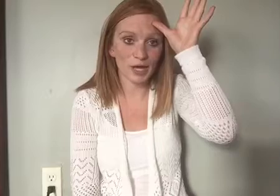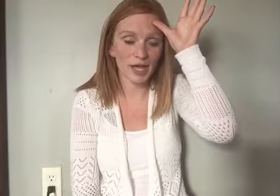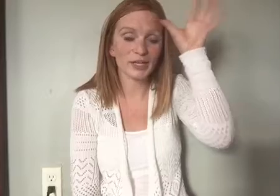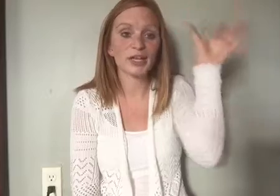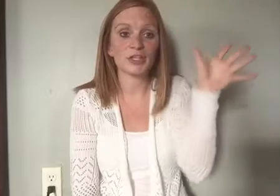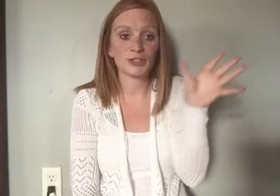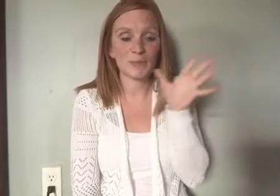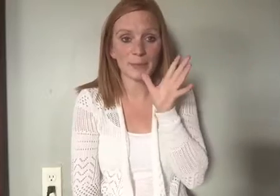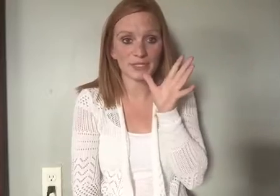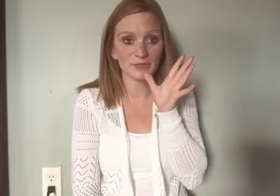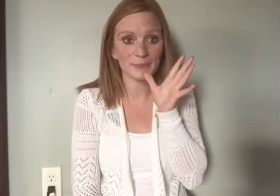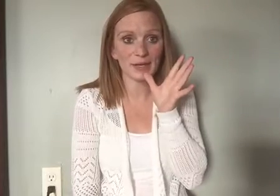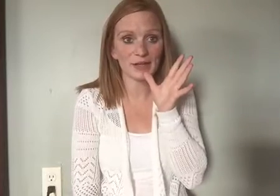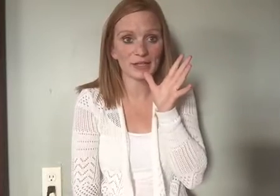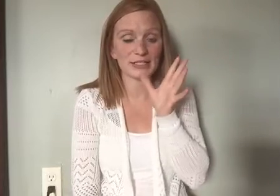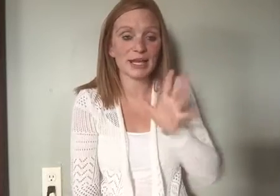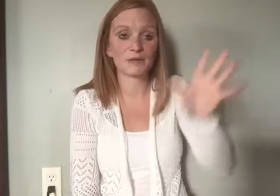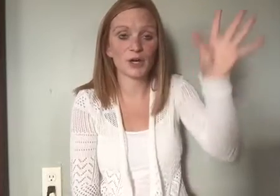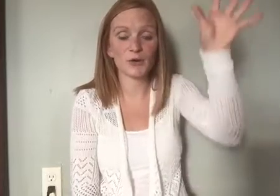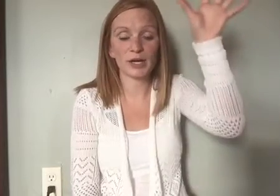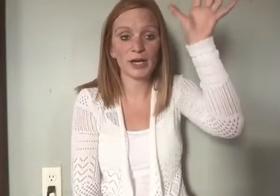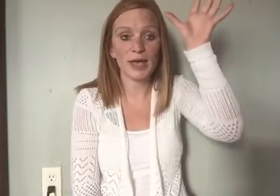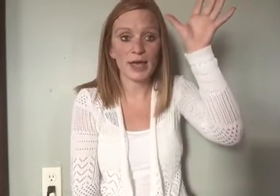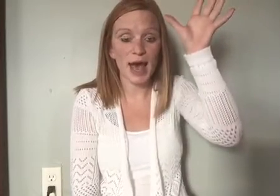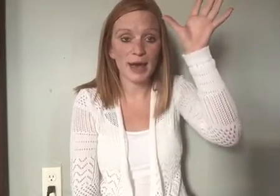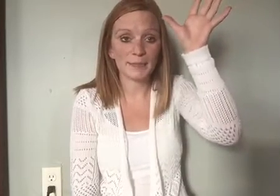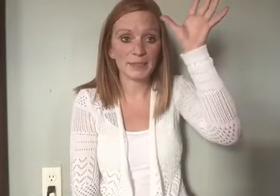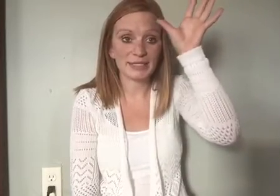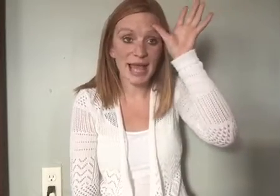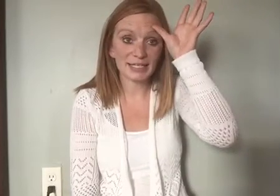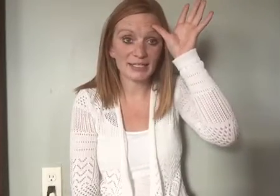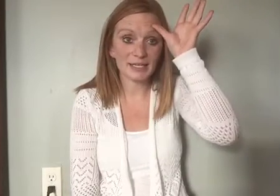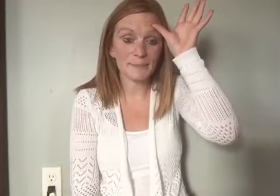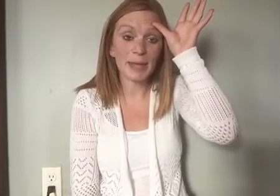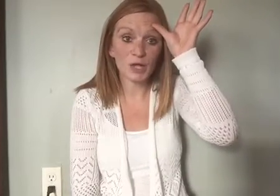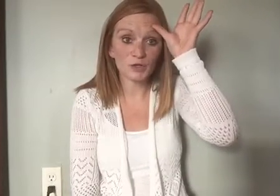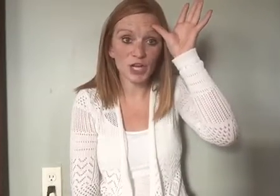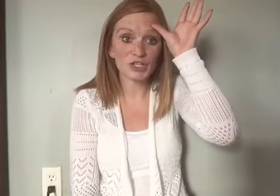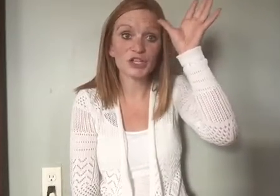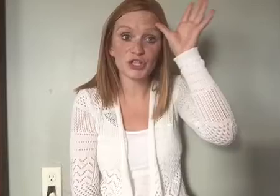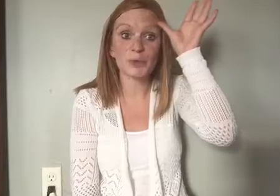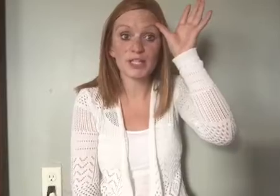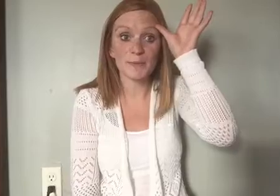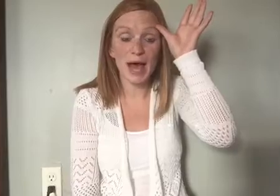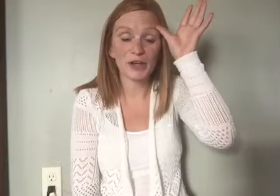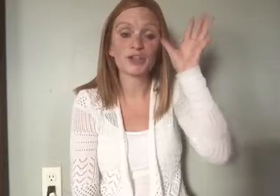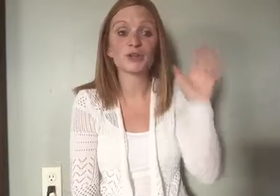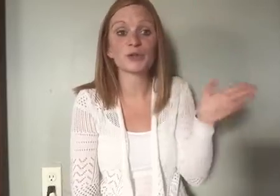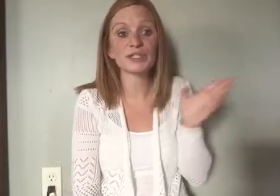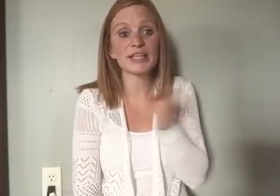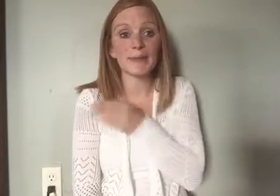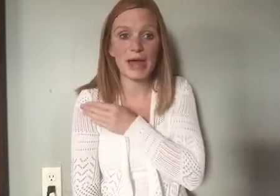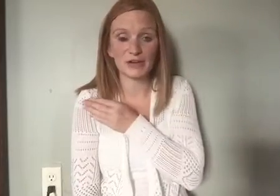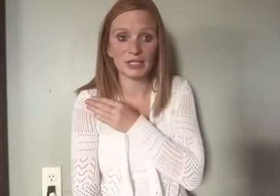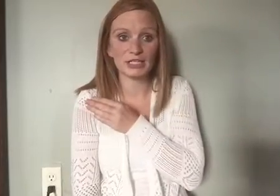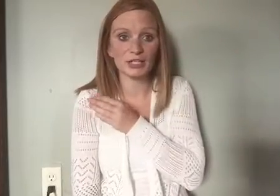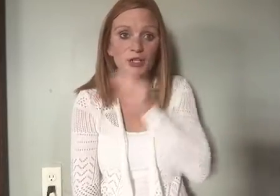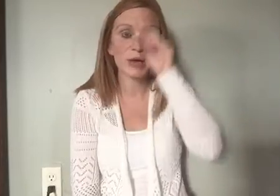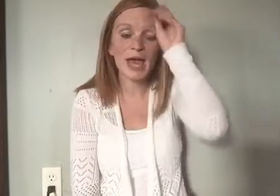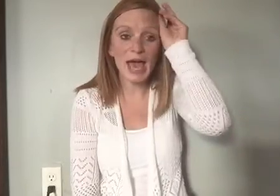forehead. So mom is female, it's down lower, dad is male gender, so it's up higher. So you'll see that pattern continue as